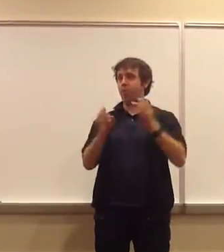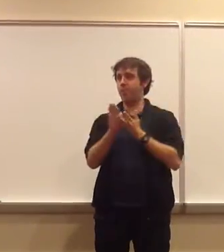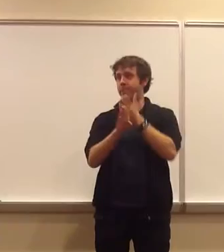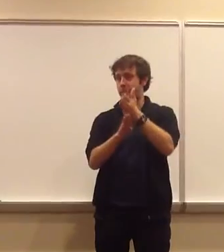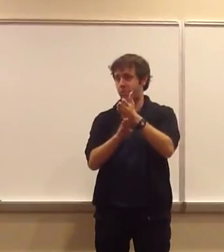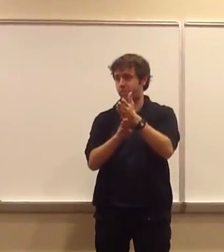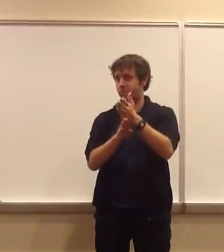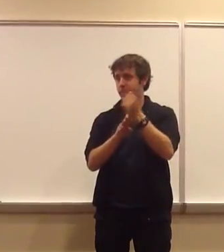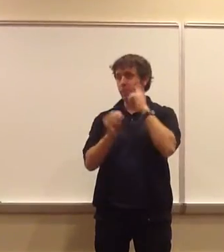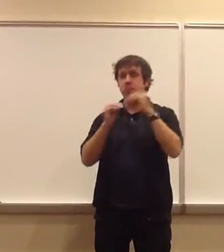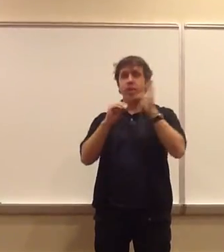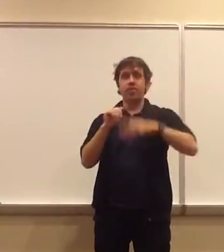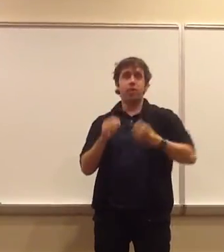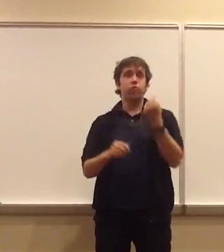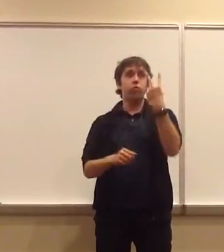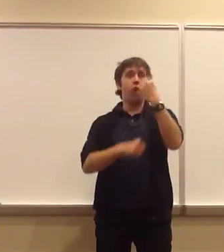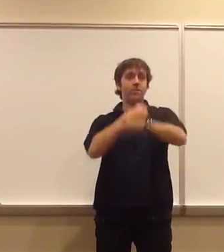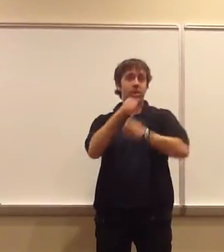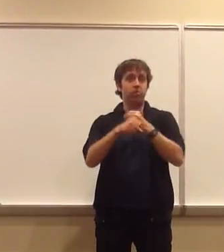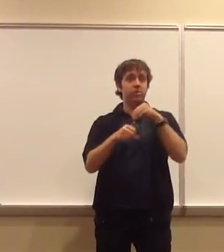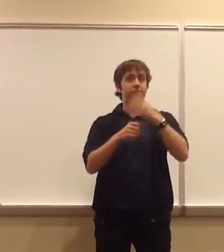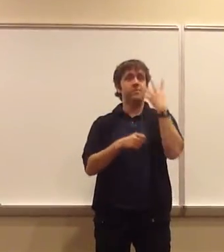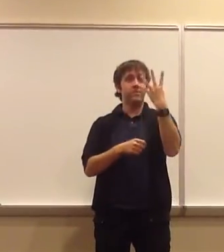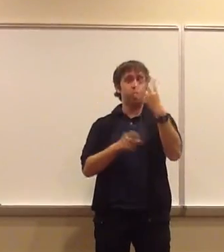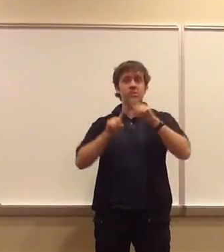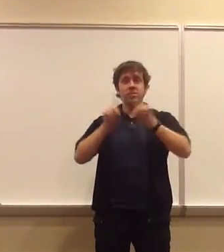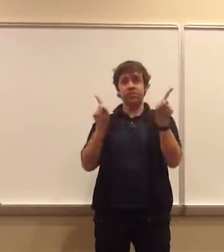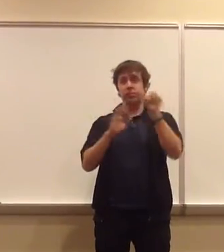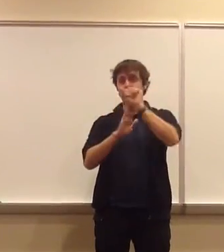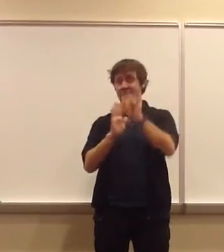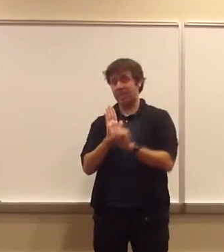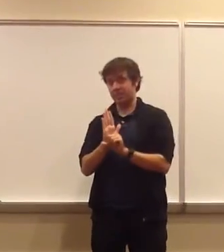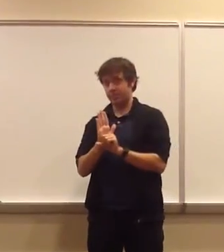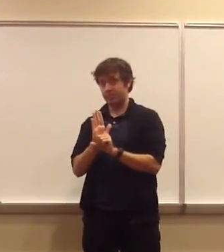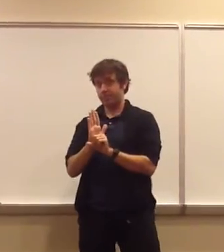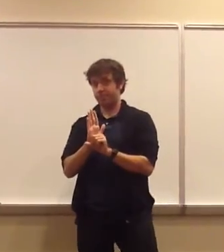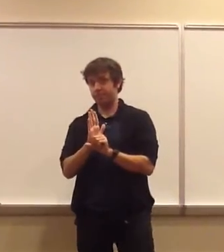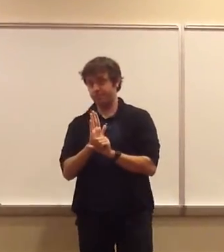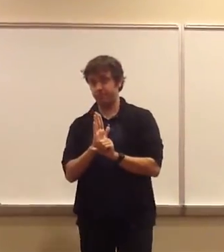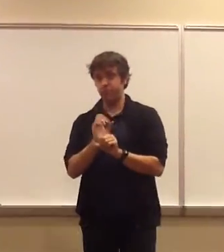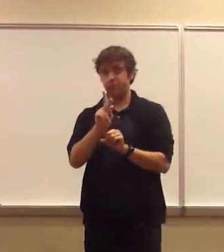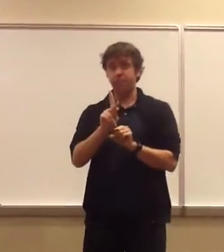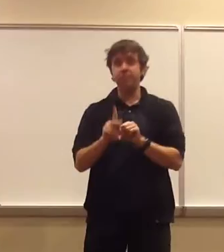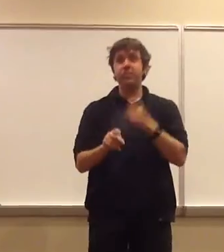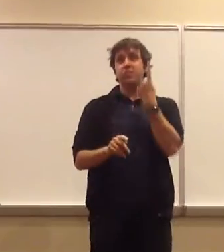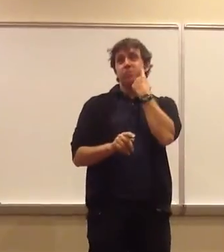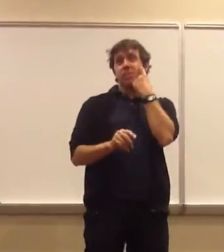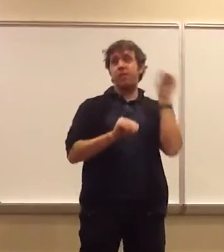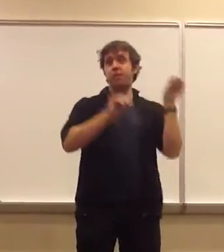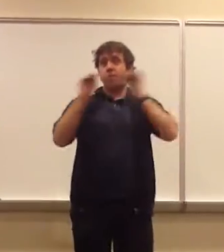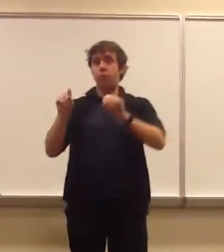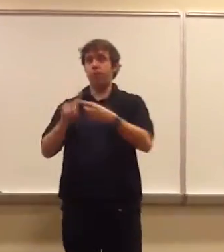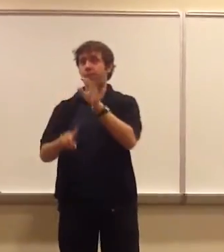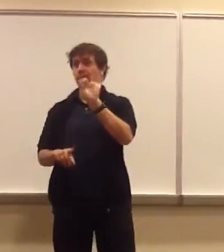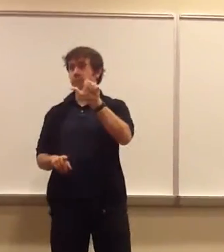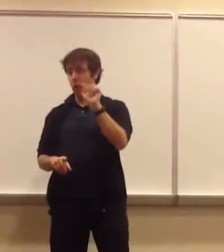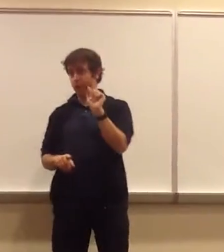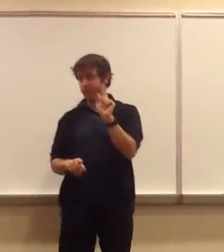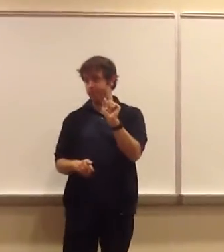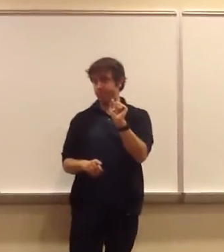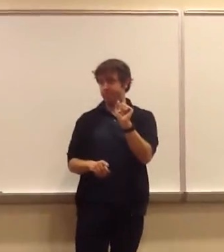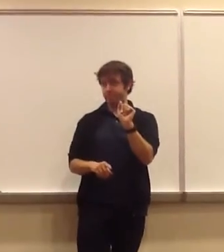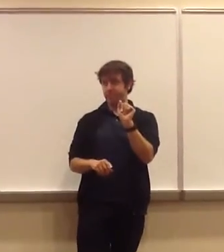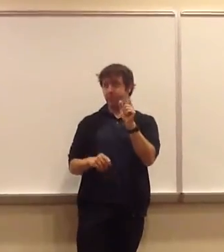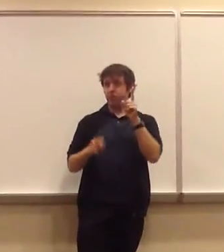and I work as a mental health professional, and I've done that for more than 12 years in 4 different states. I recently